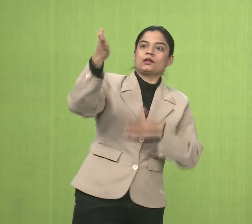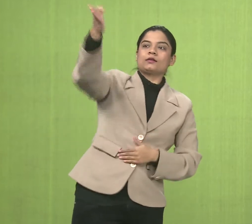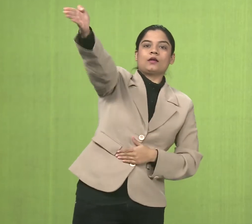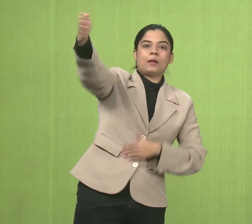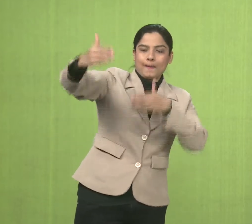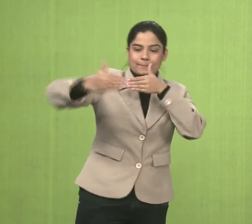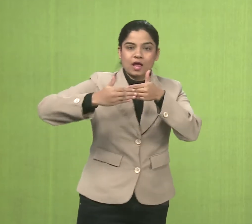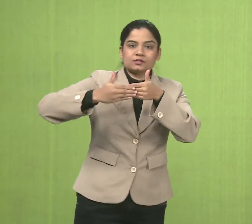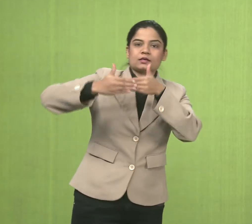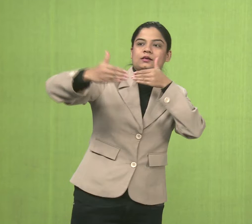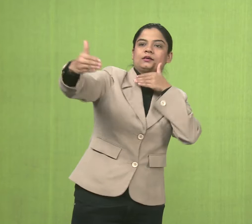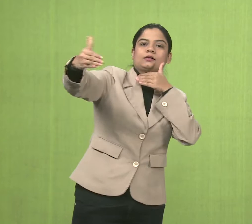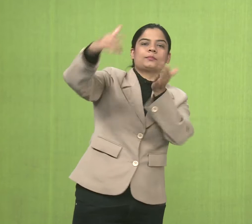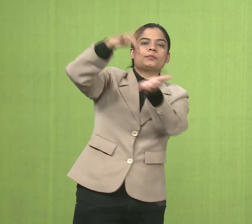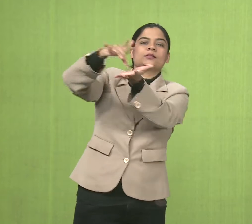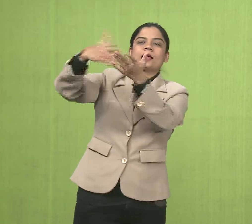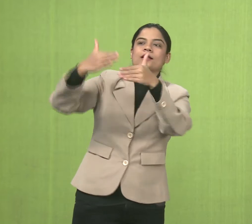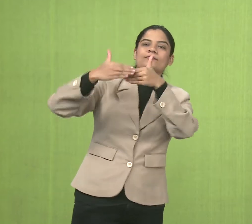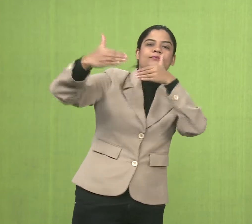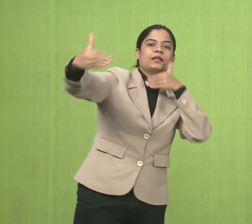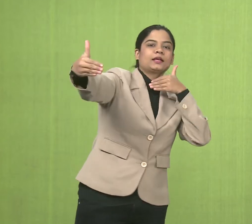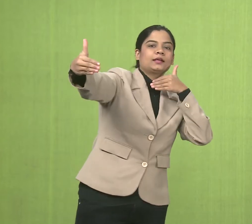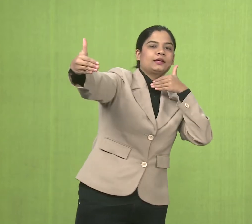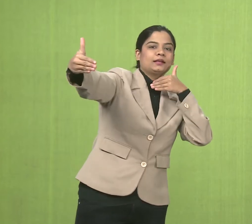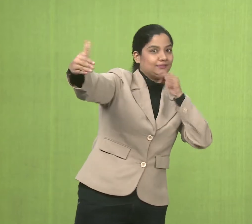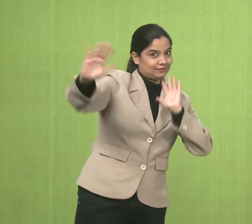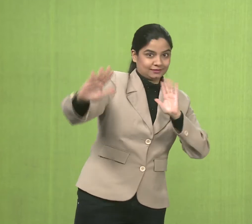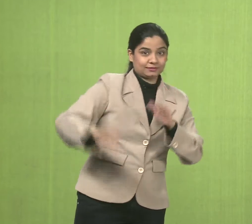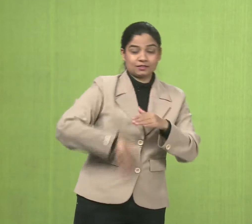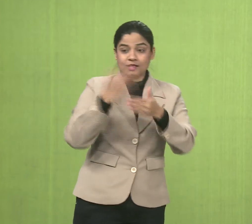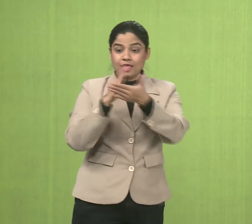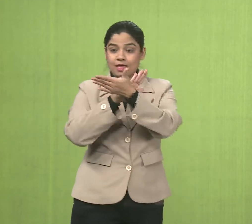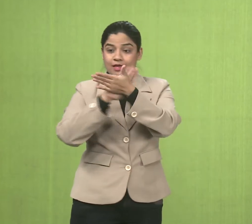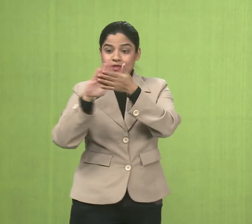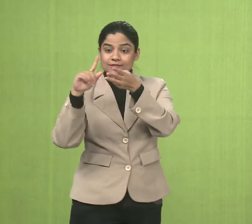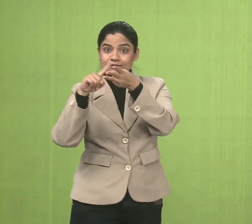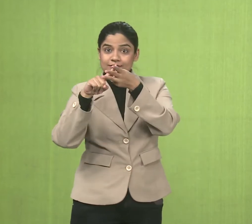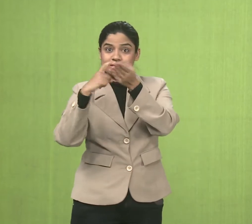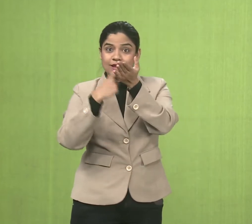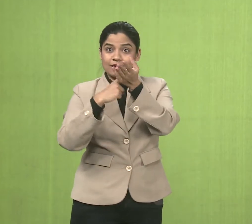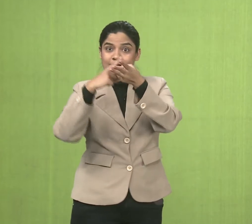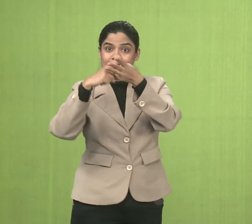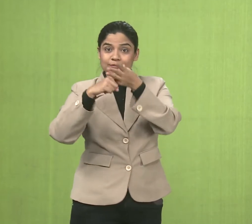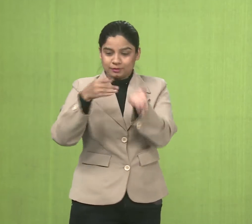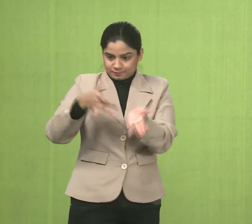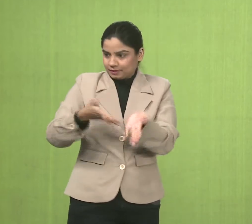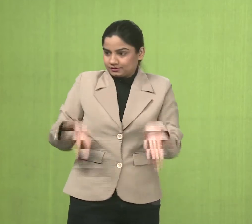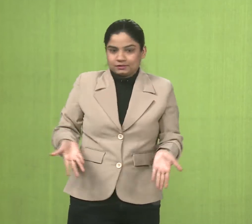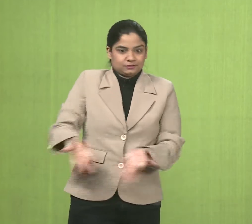a little far off, at a place or a position. Here is something that's close to